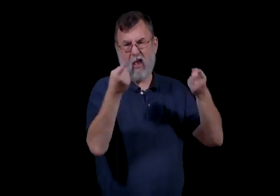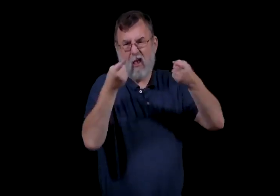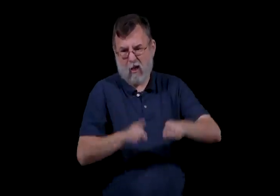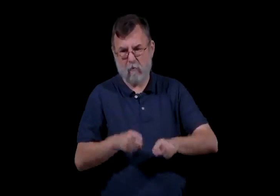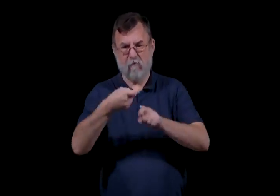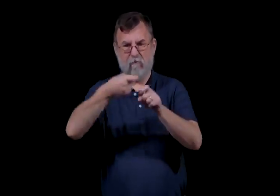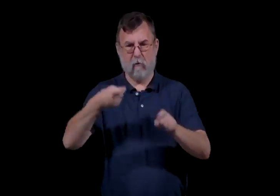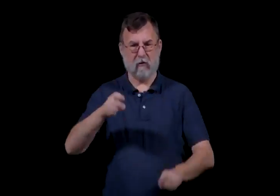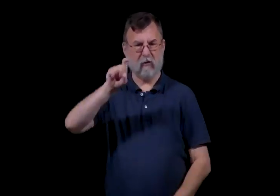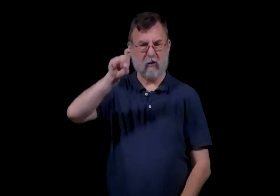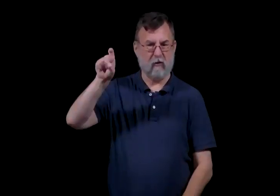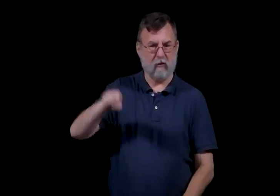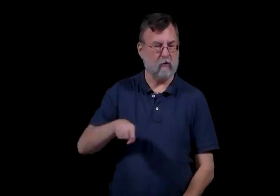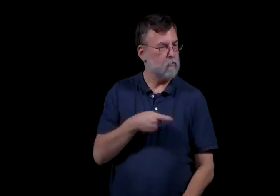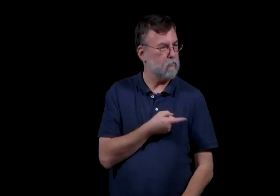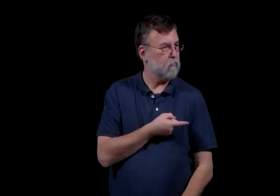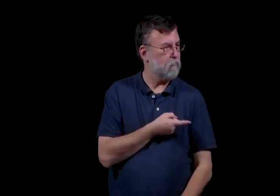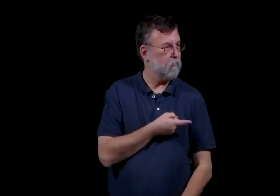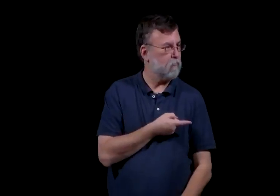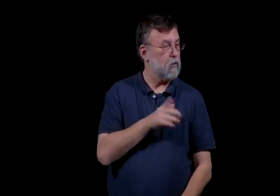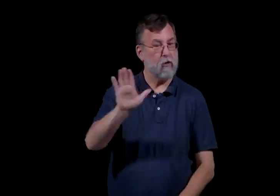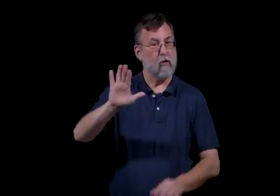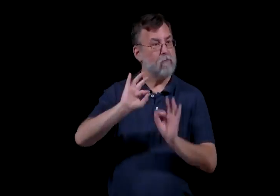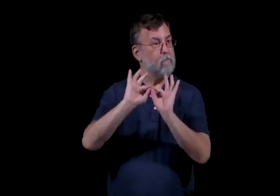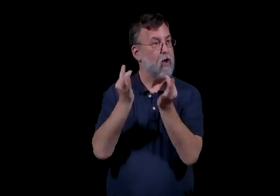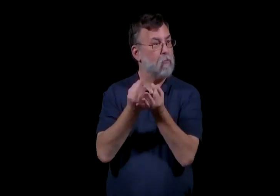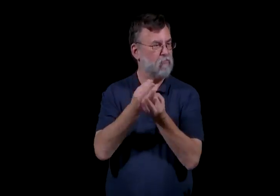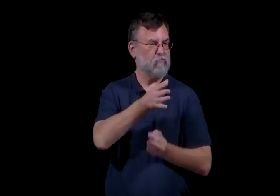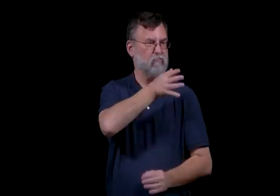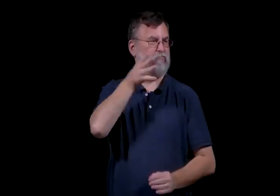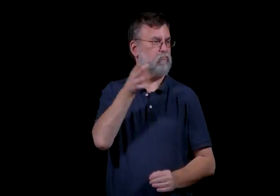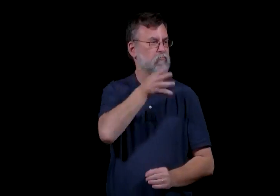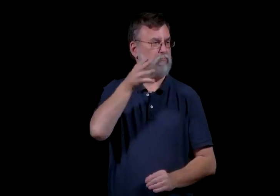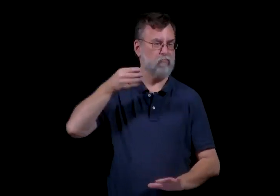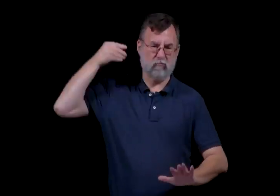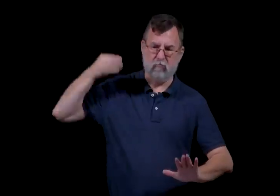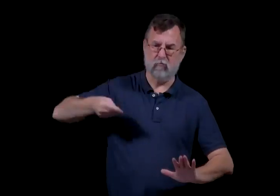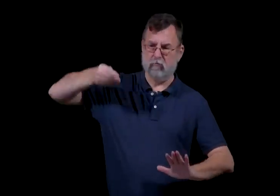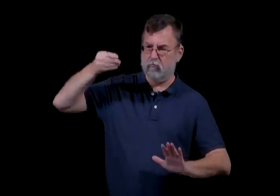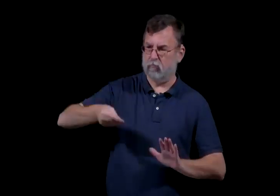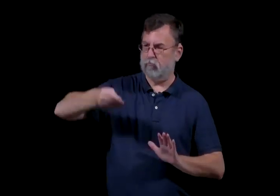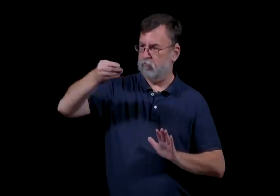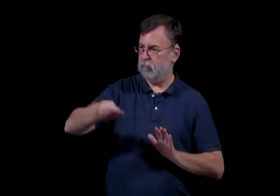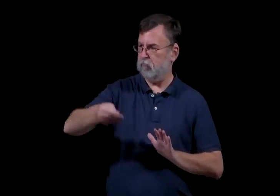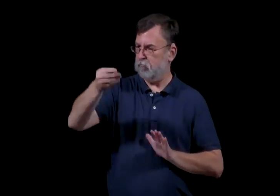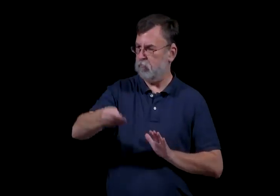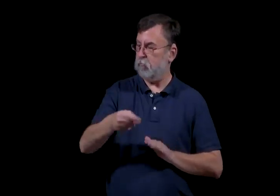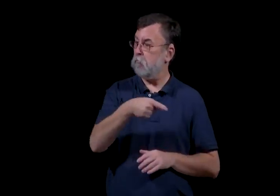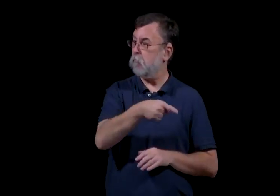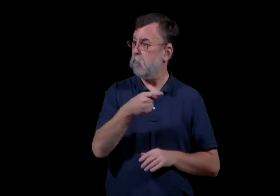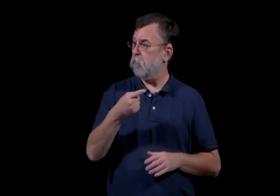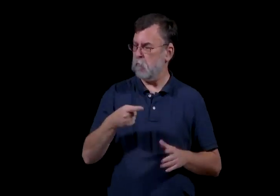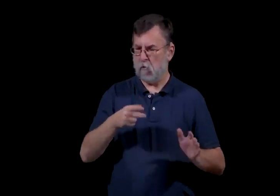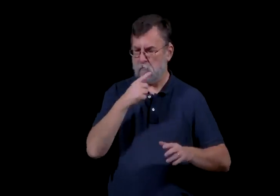My roommate, he was from Texas, and his family were farmers, a generation of farmers.